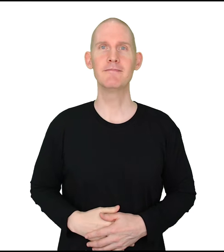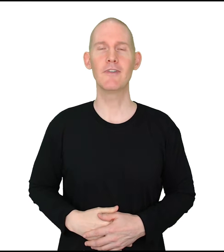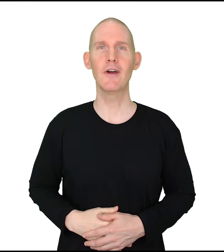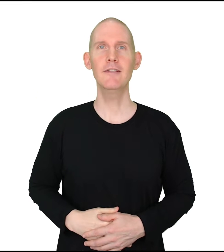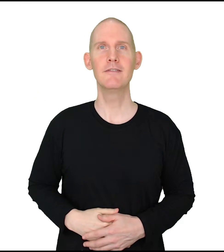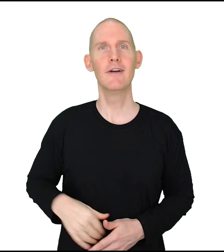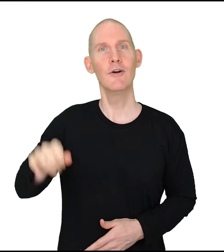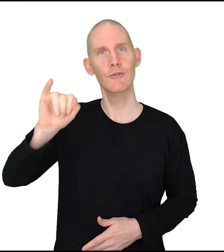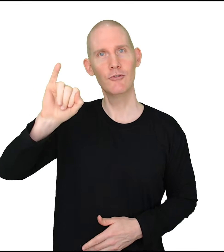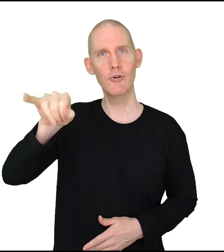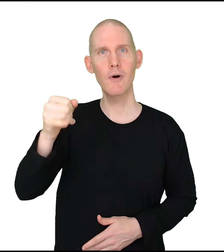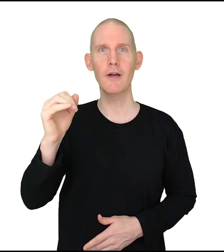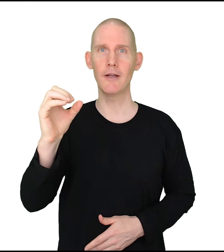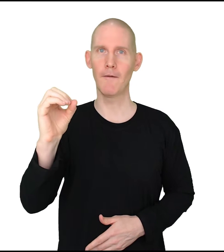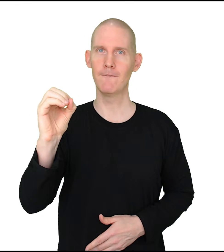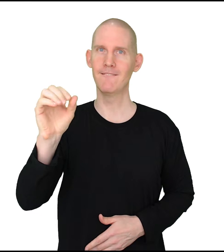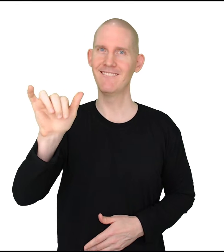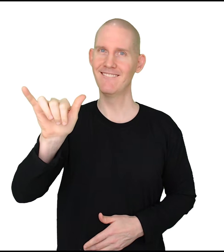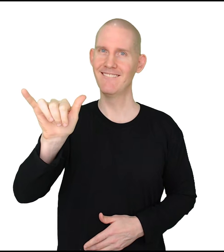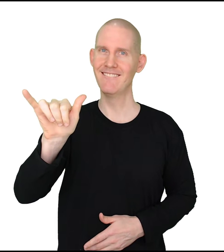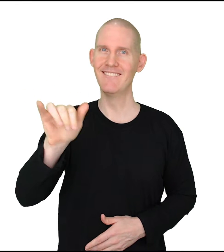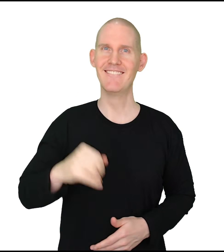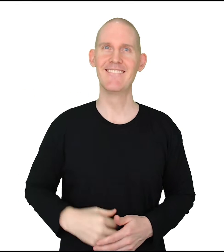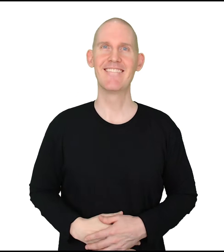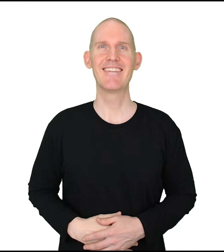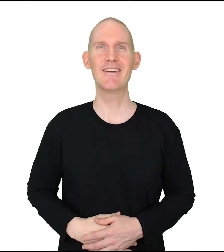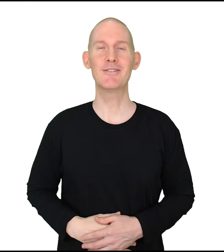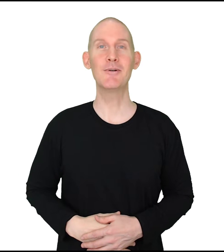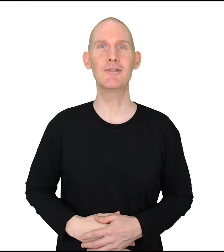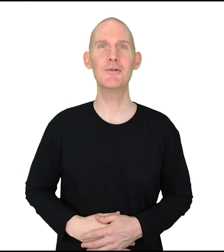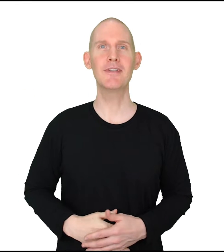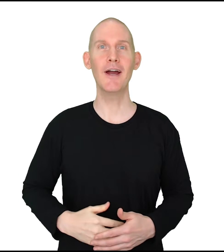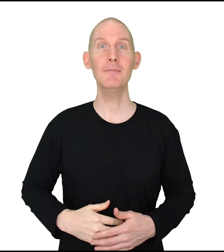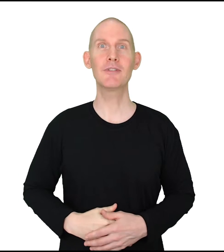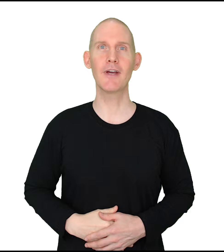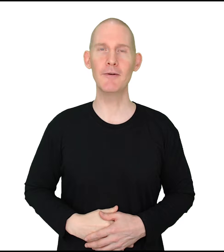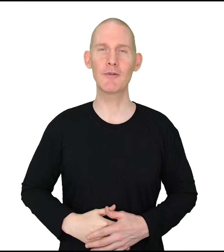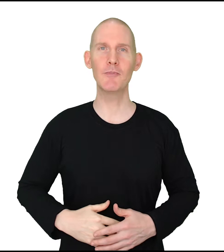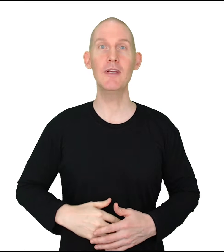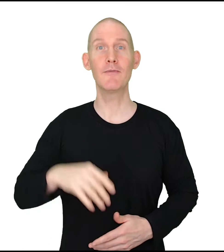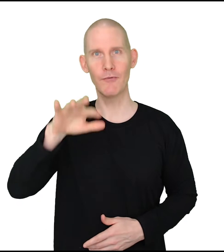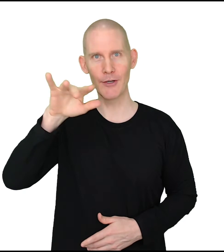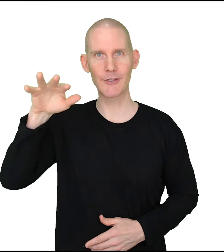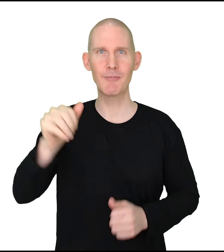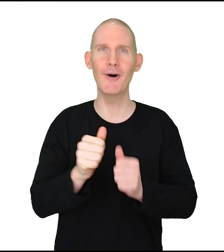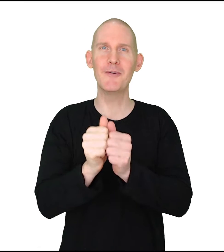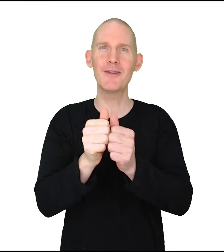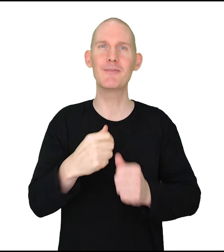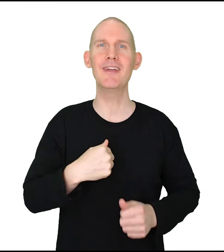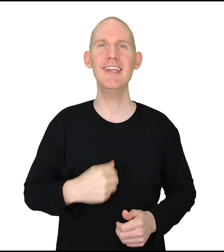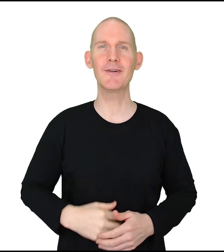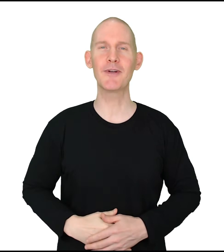right? Joy. Let's do it 2 times. Sign with me. Fingerspell with me. Here we go.